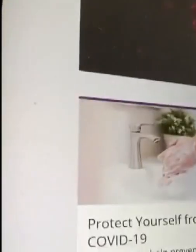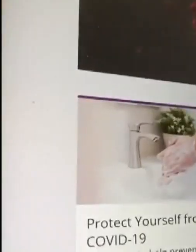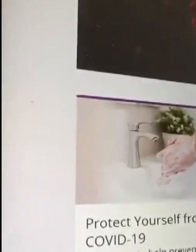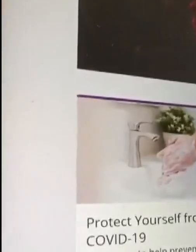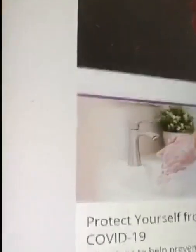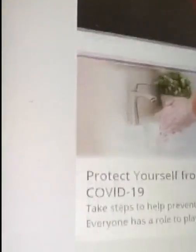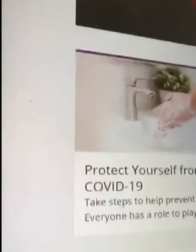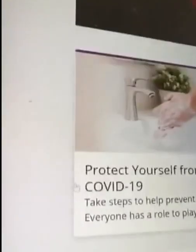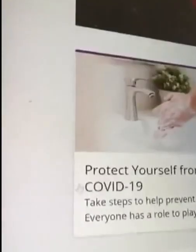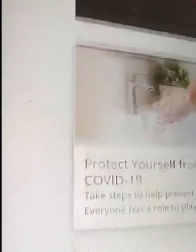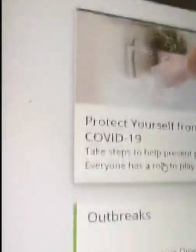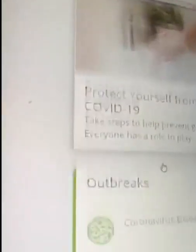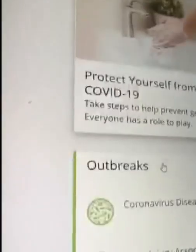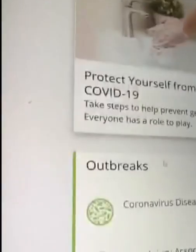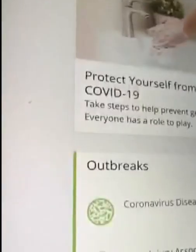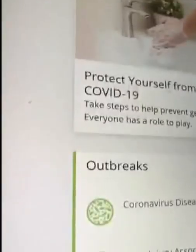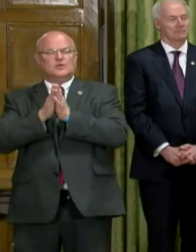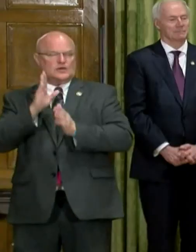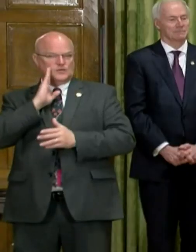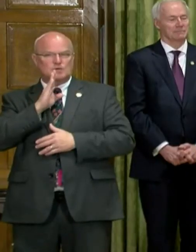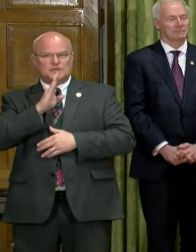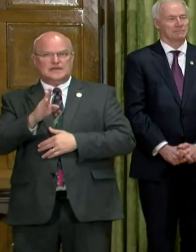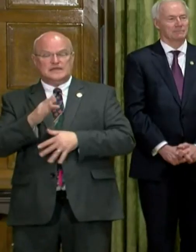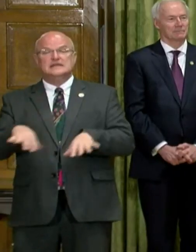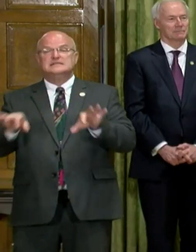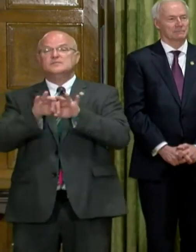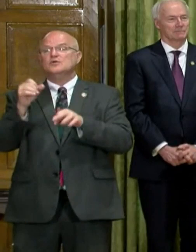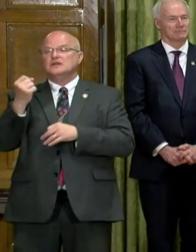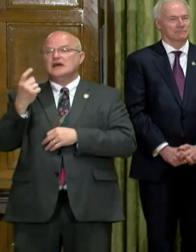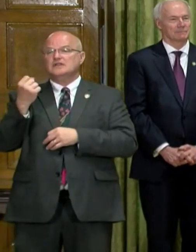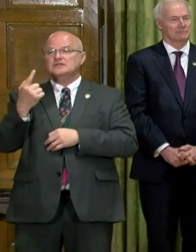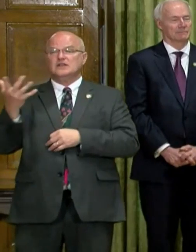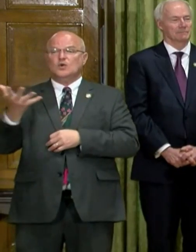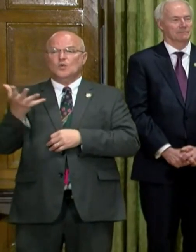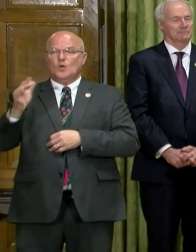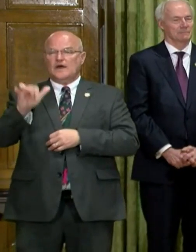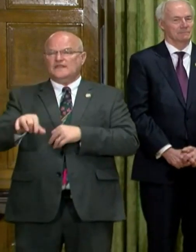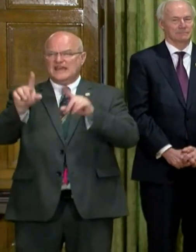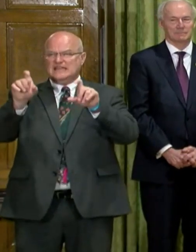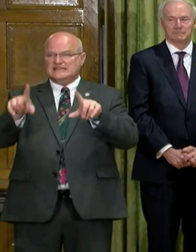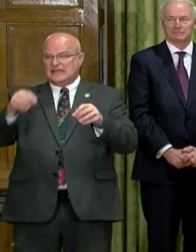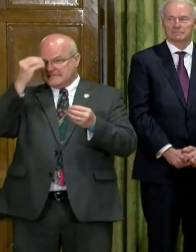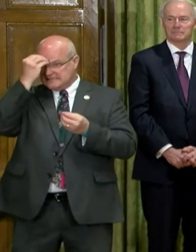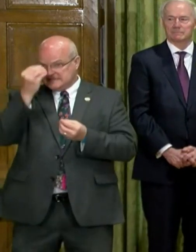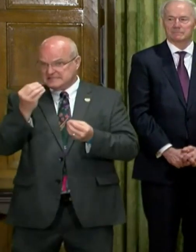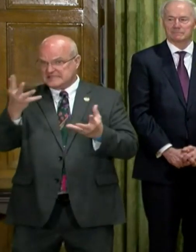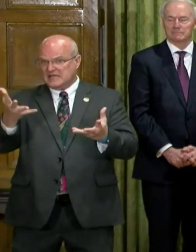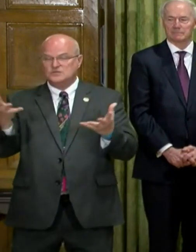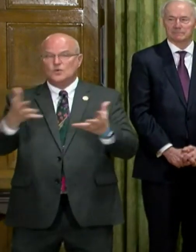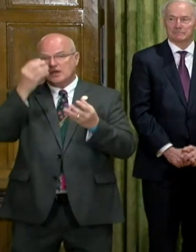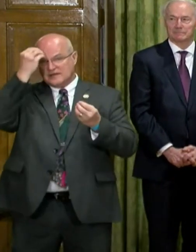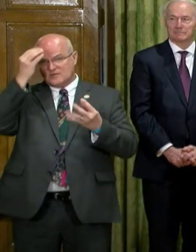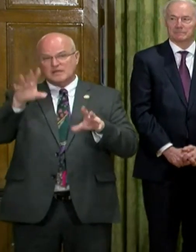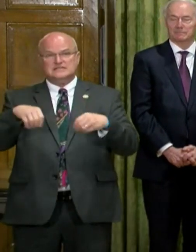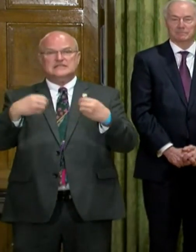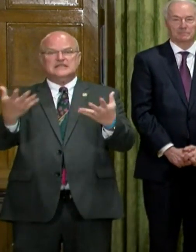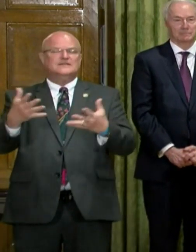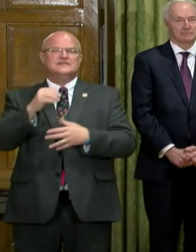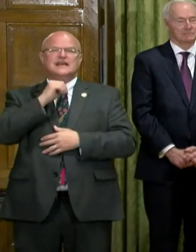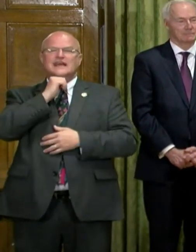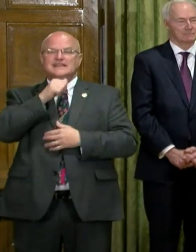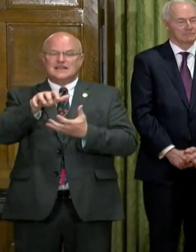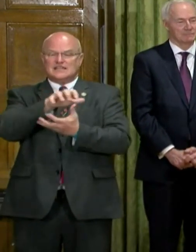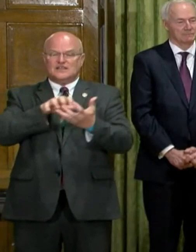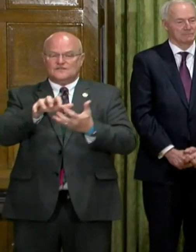test won't tell you if you have COVID-19. It's important to understand what that test tells, what information that gives, and not